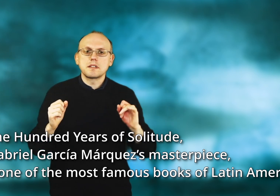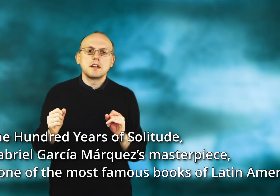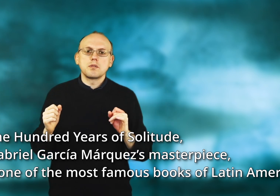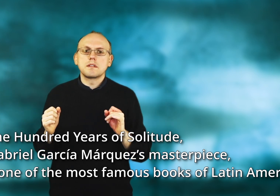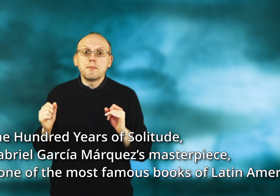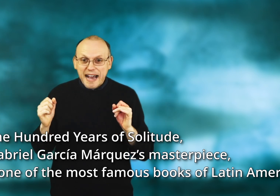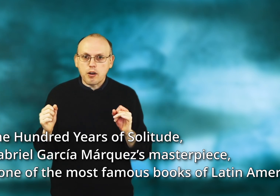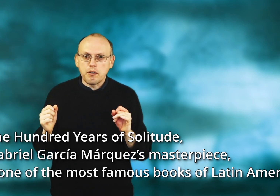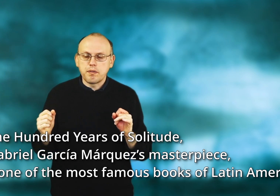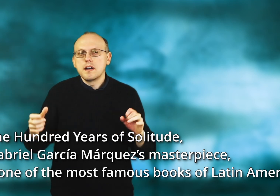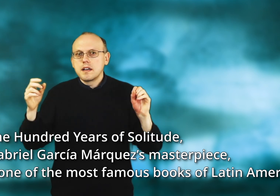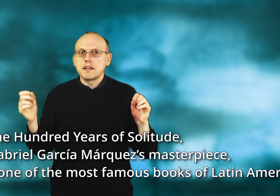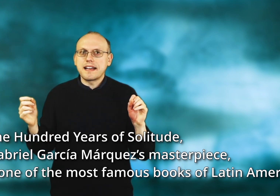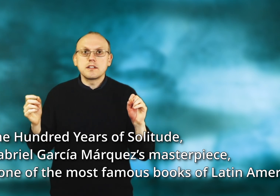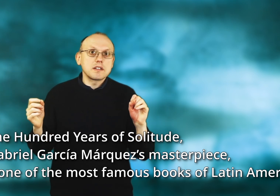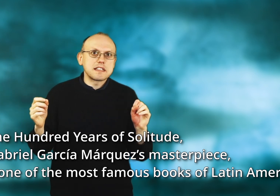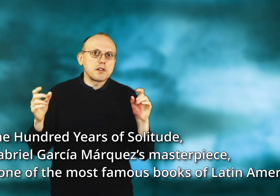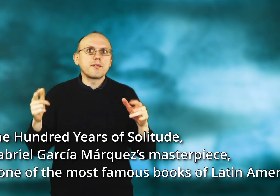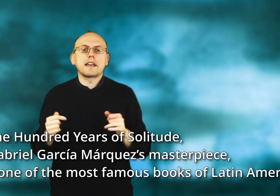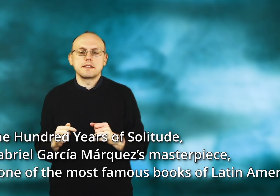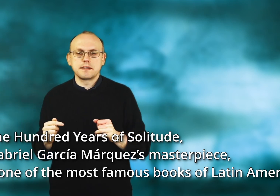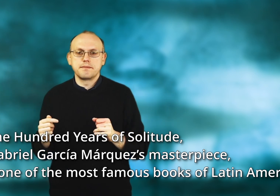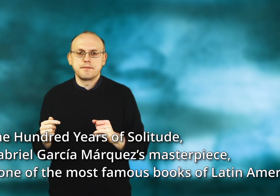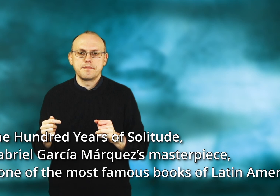to mark off that non-essential phrase.